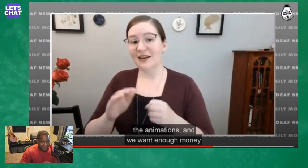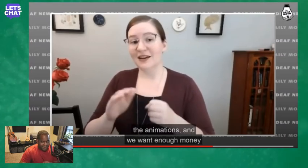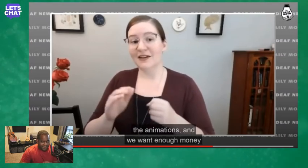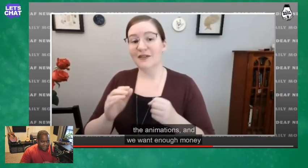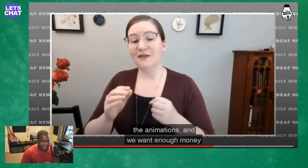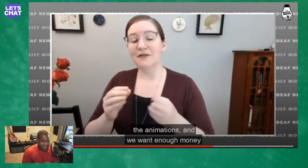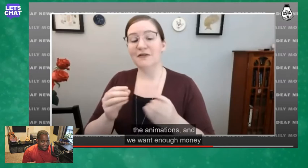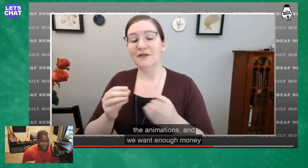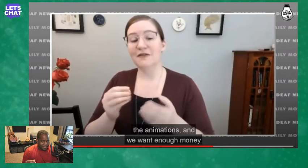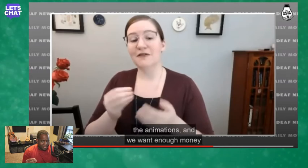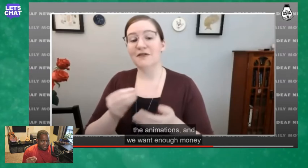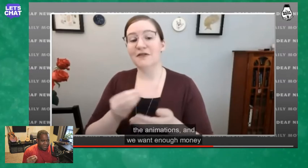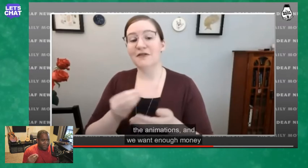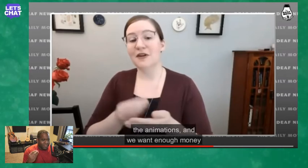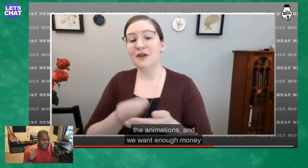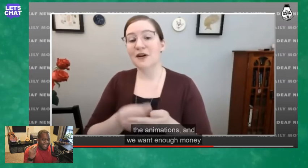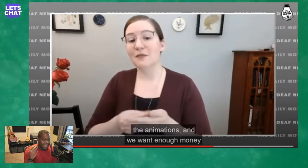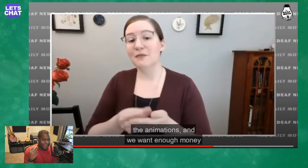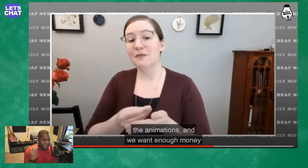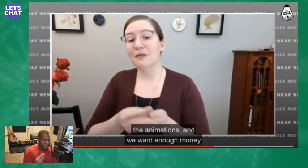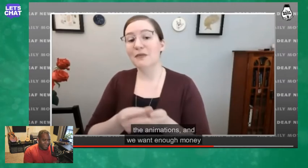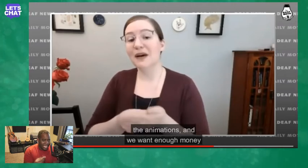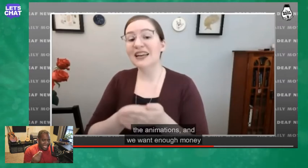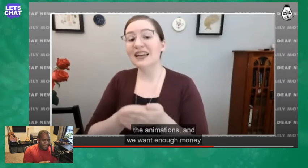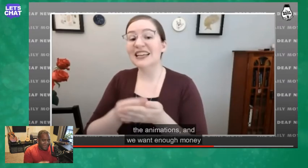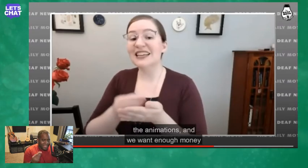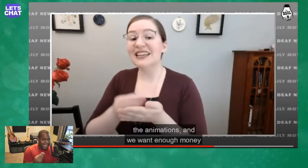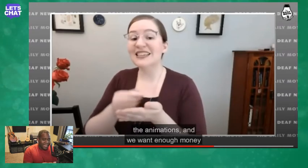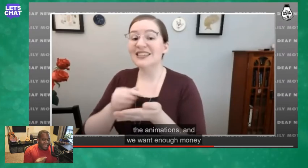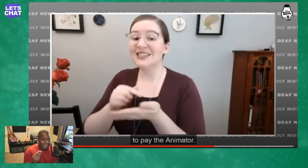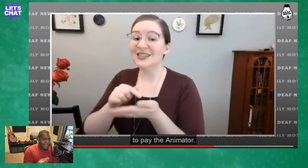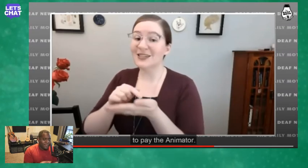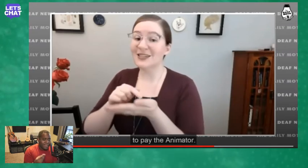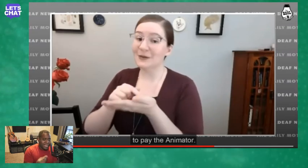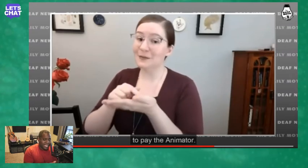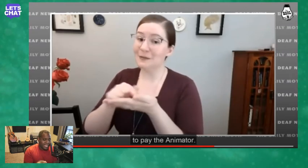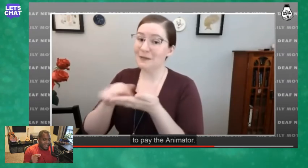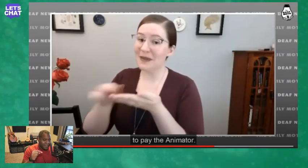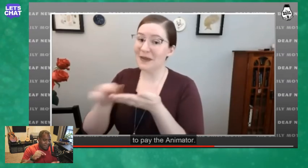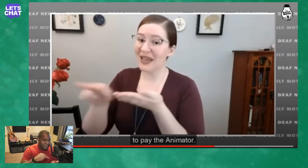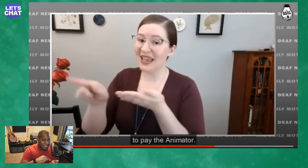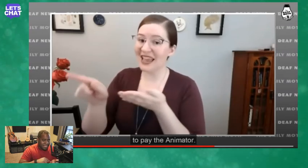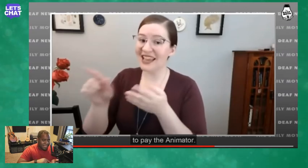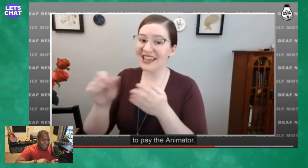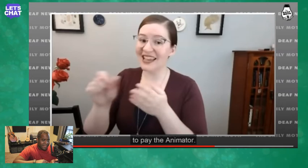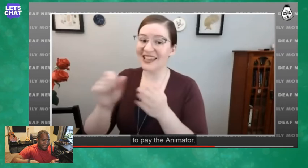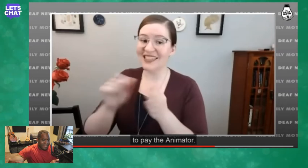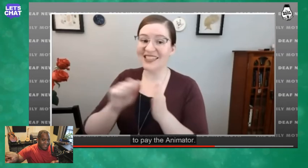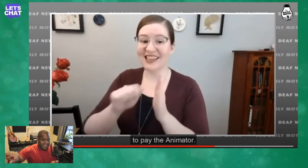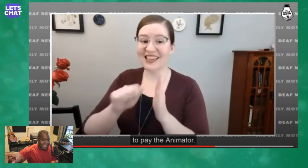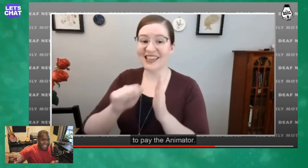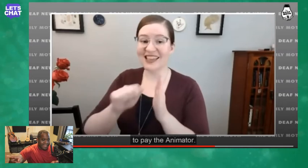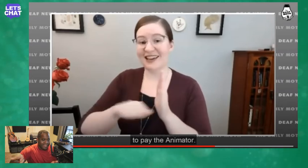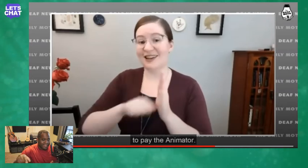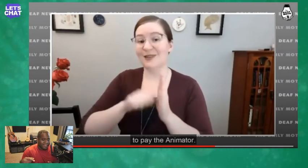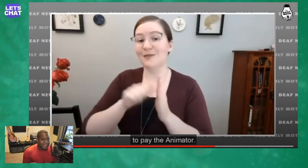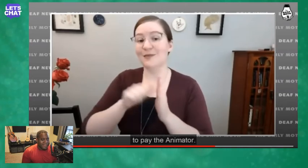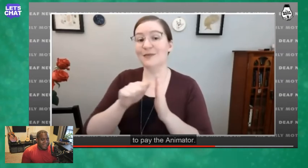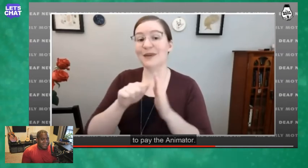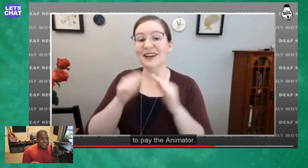enough. Oh, she's saying this flat out. Enough money to